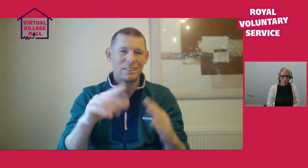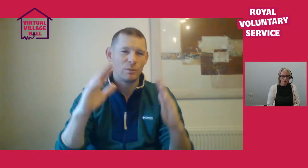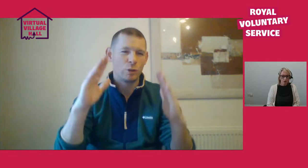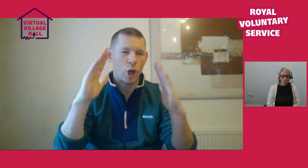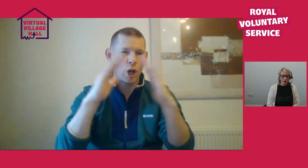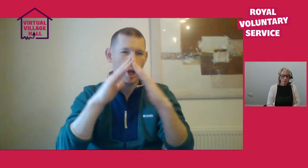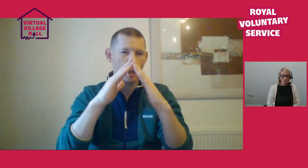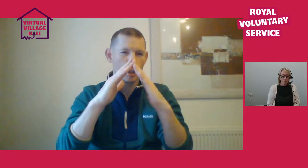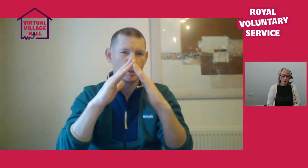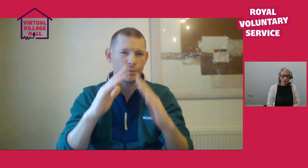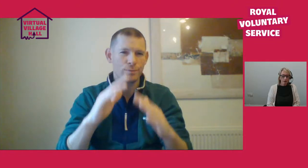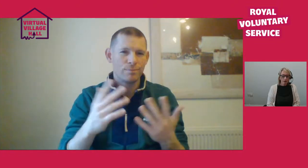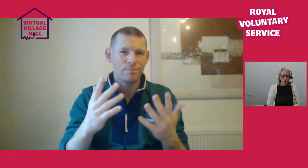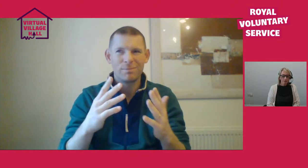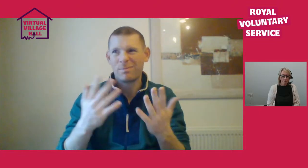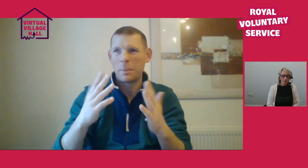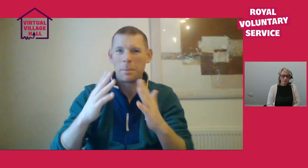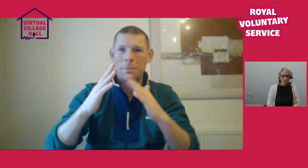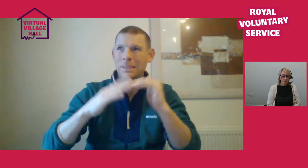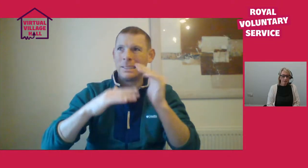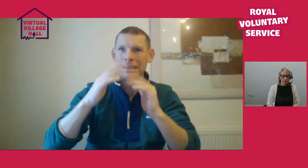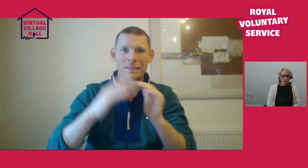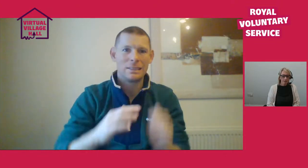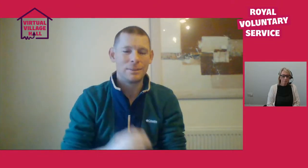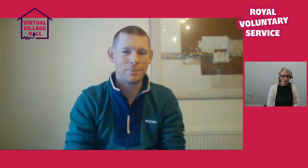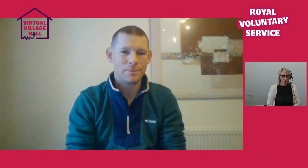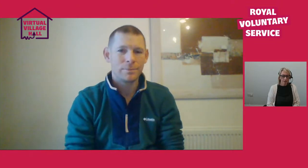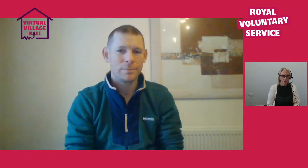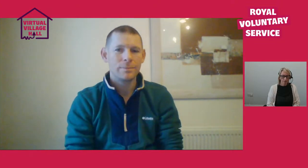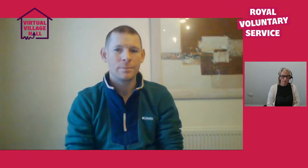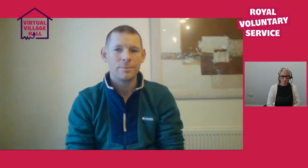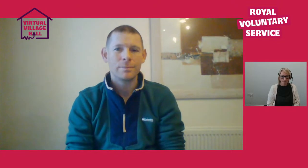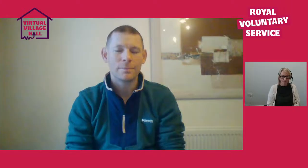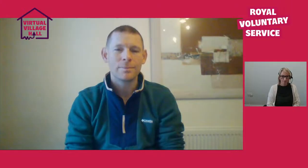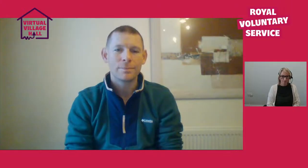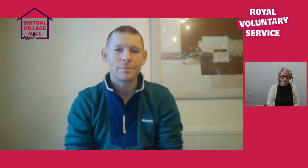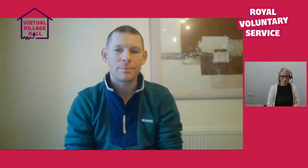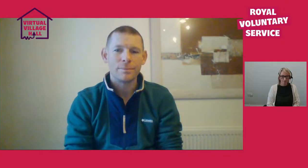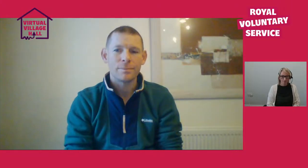Number 4 coming up, and this is a building.